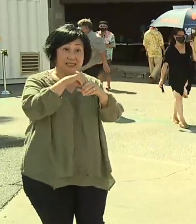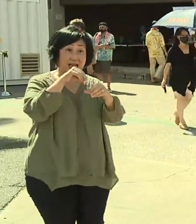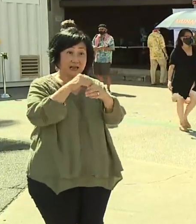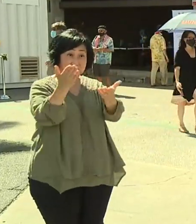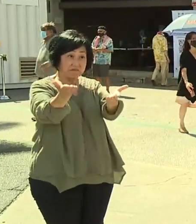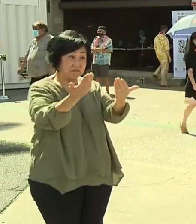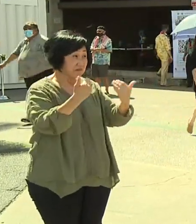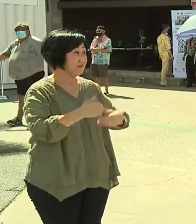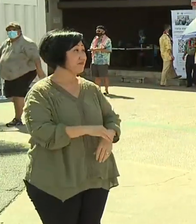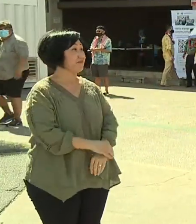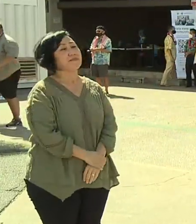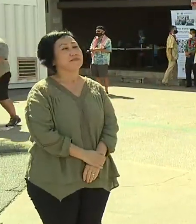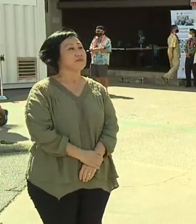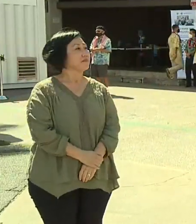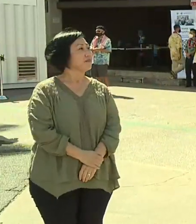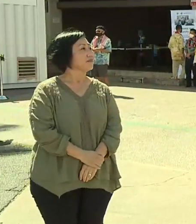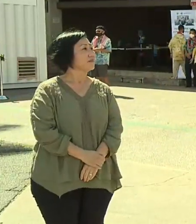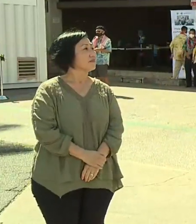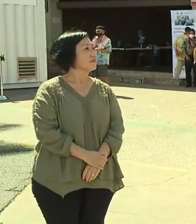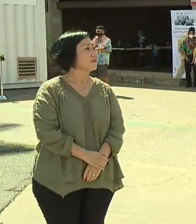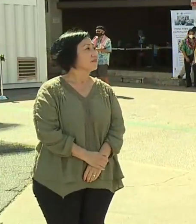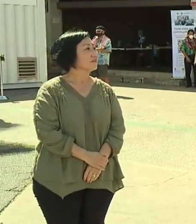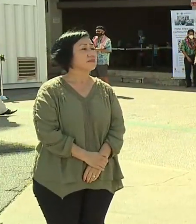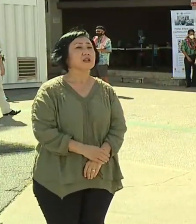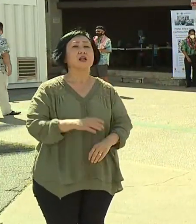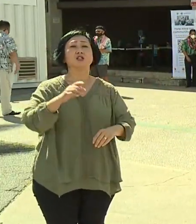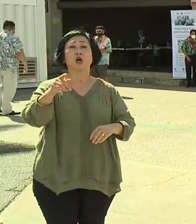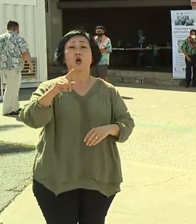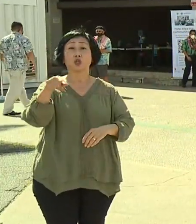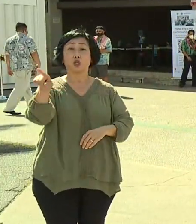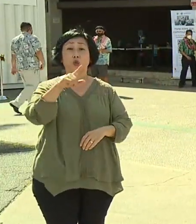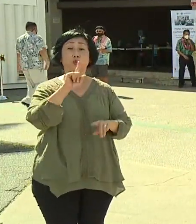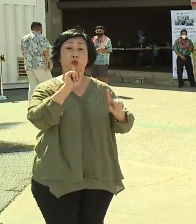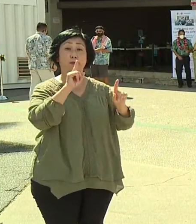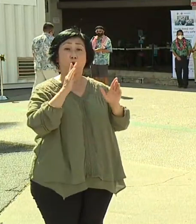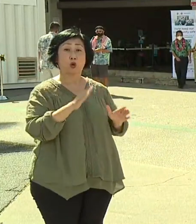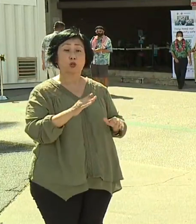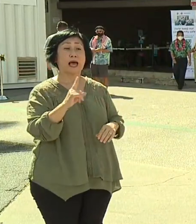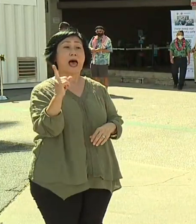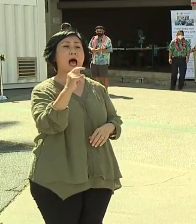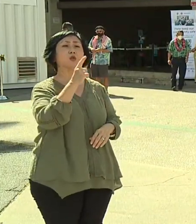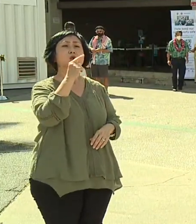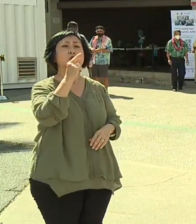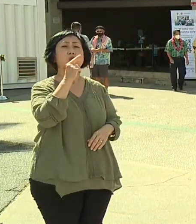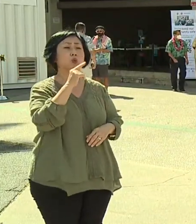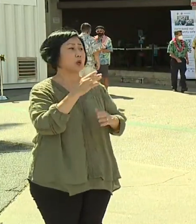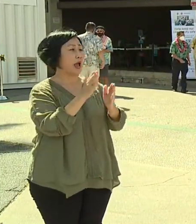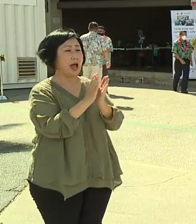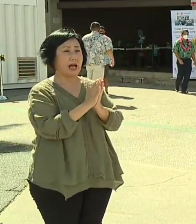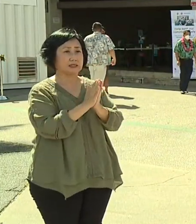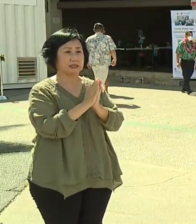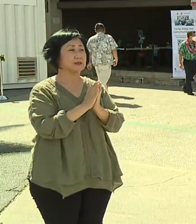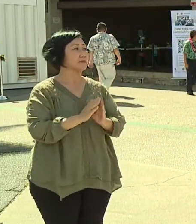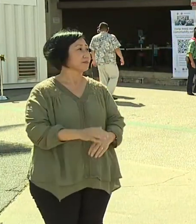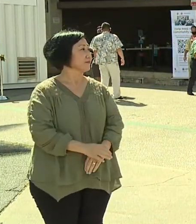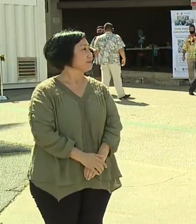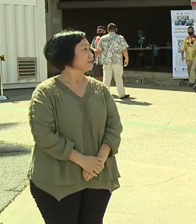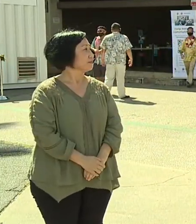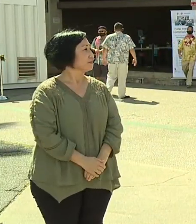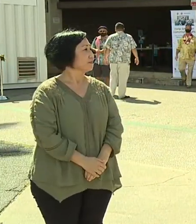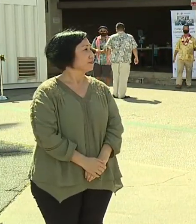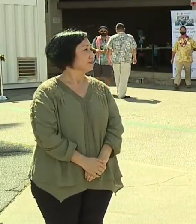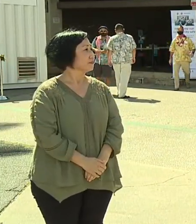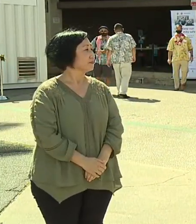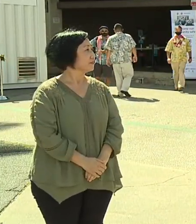Glenn. Okay. You can just address who your question is to, and we'll bring them over. Yeah. But address them to me